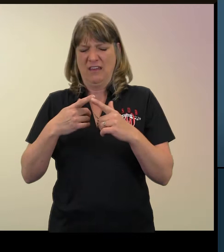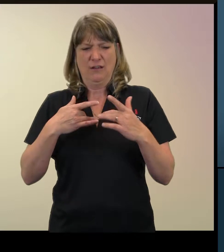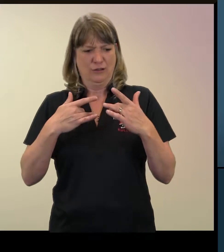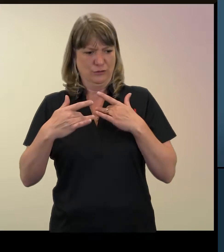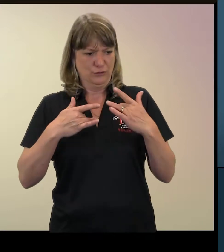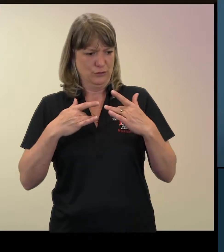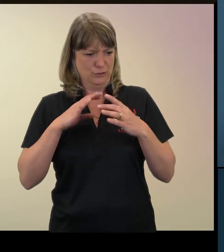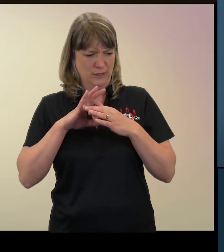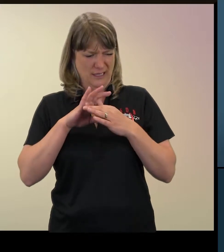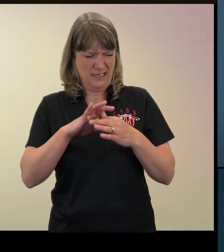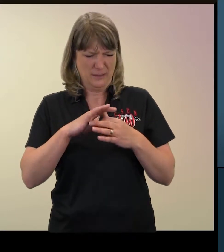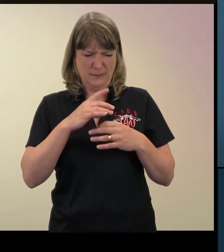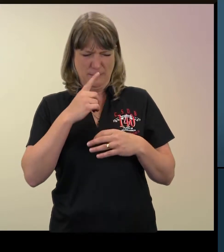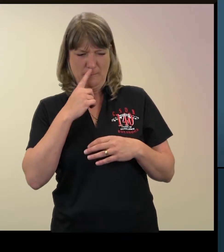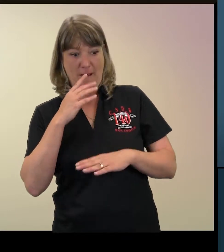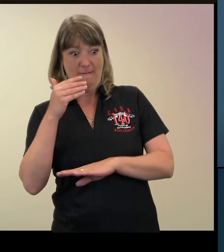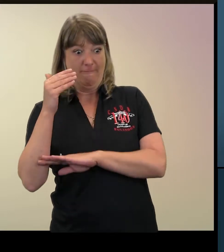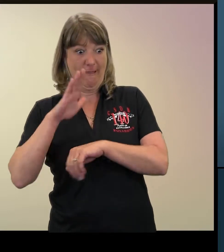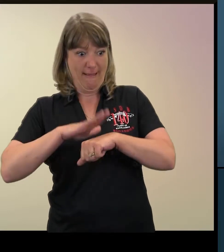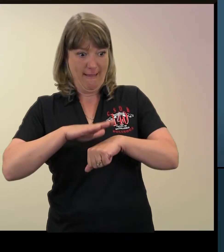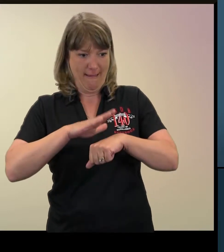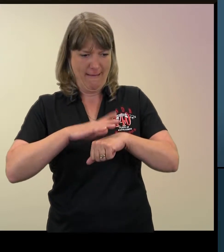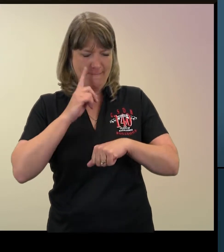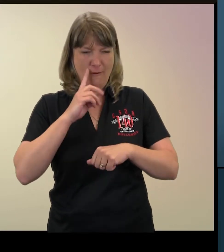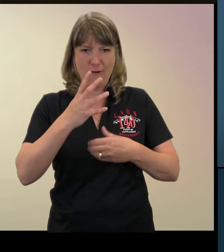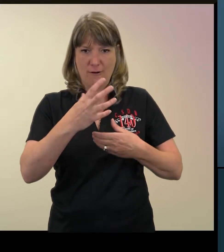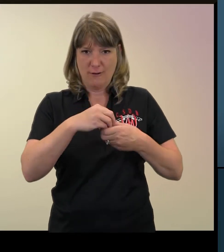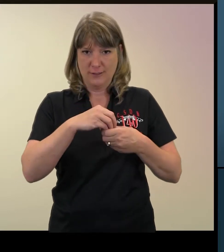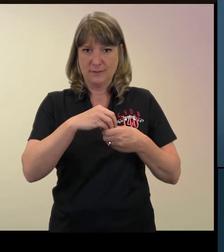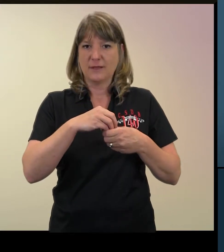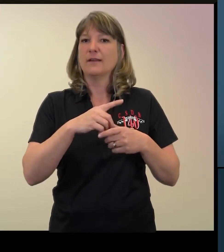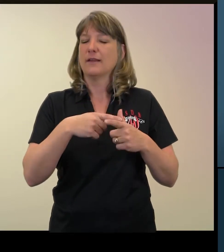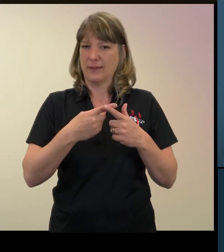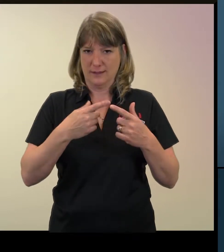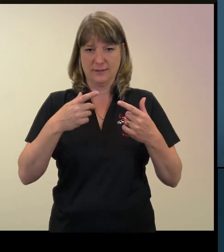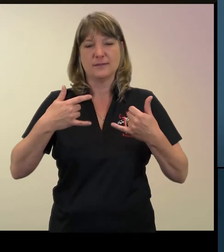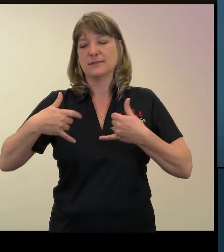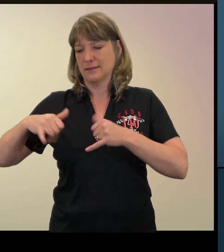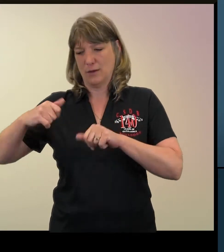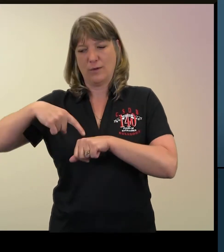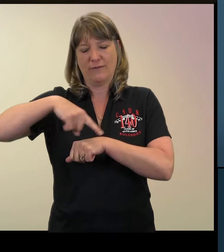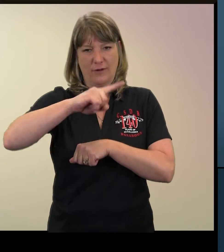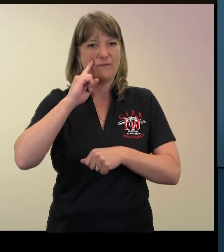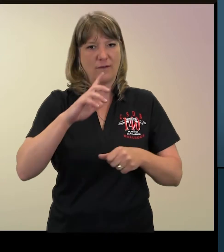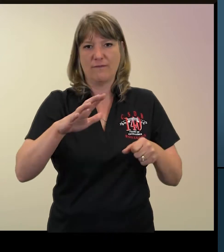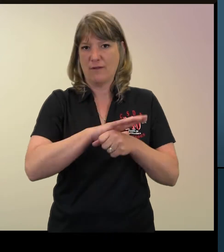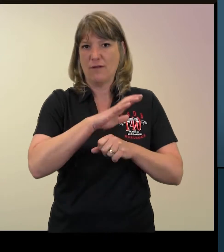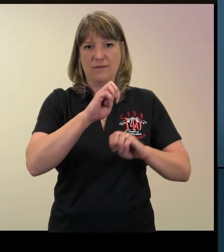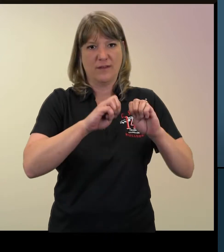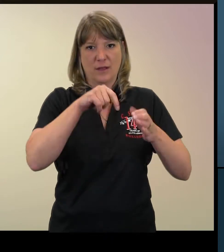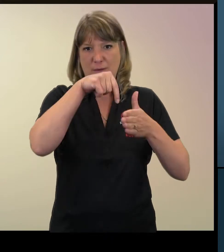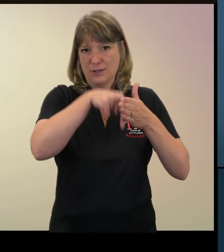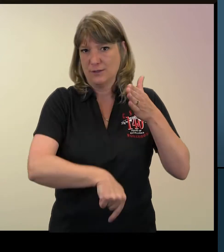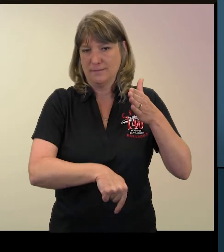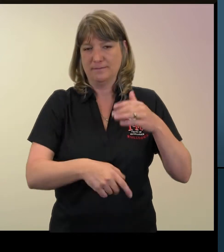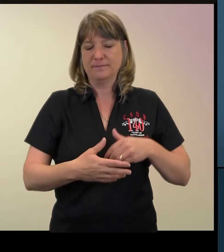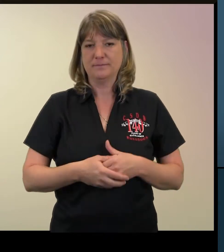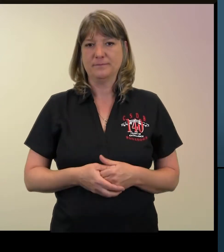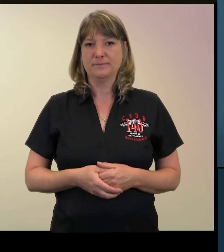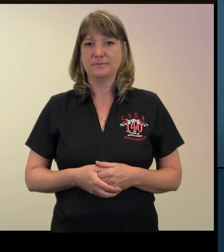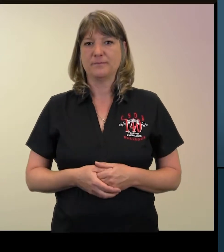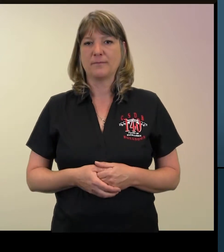if you have concerns about these red flags for autism that we've talked about today, they should still be referred for a full evaluation.